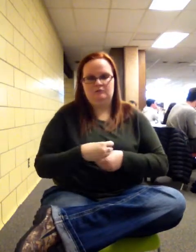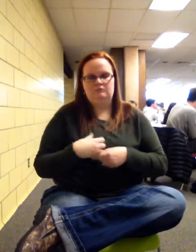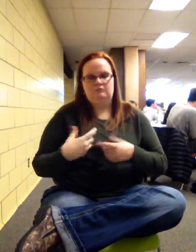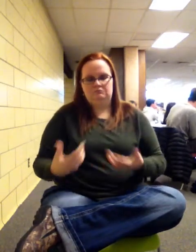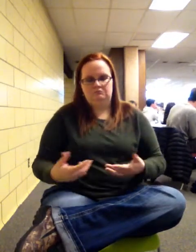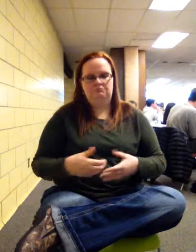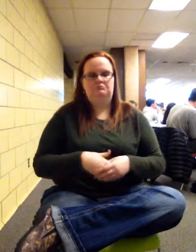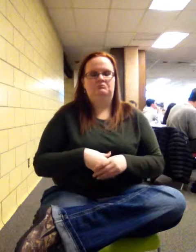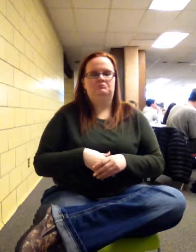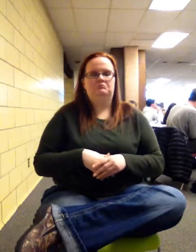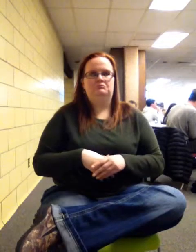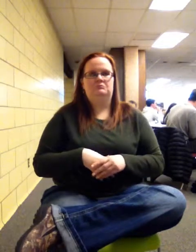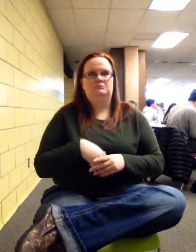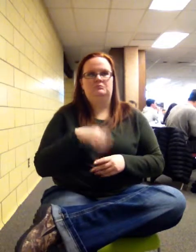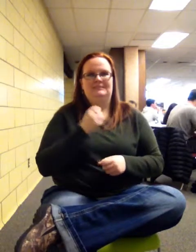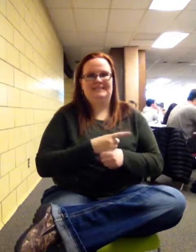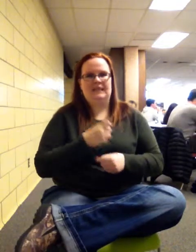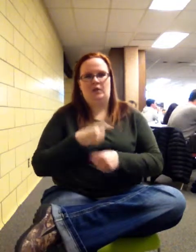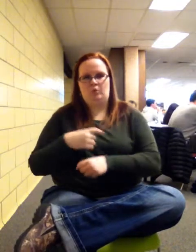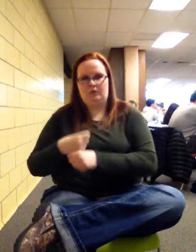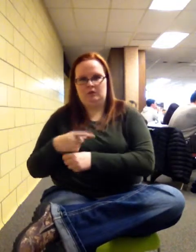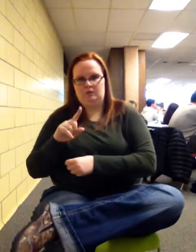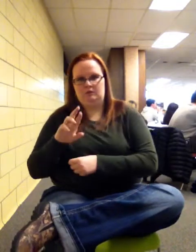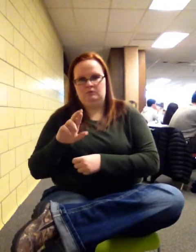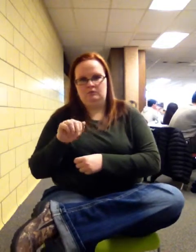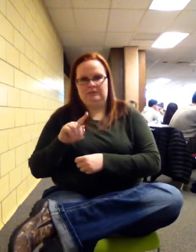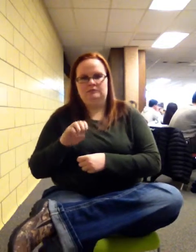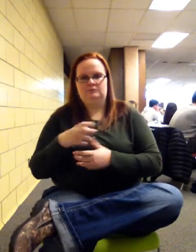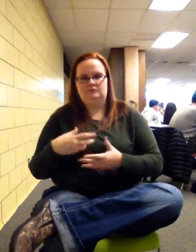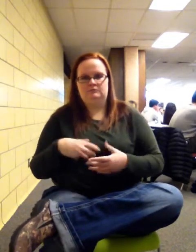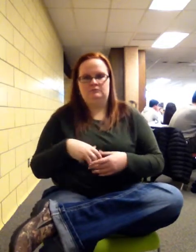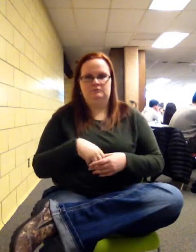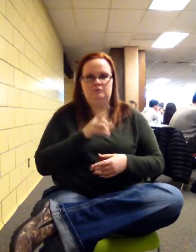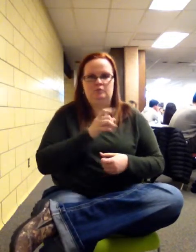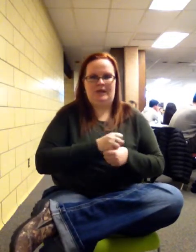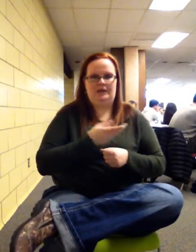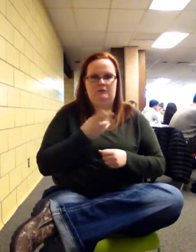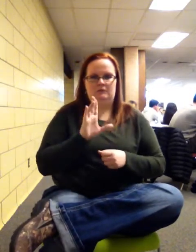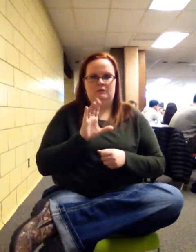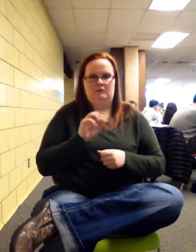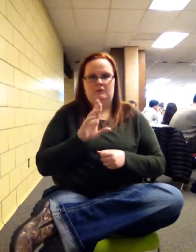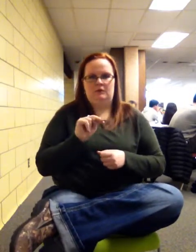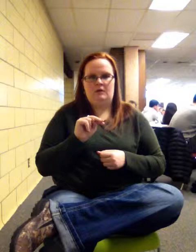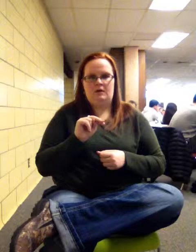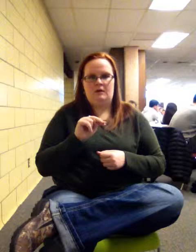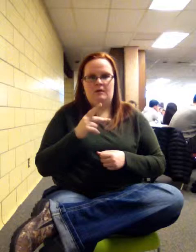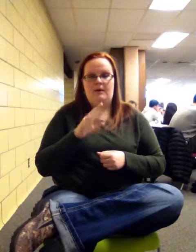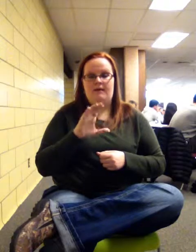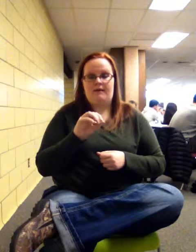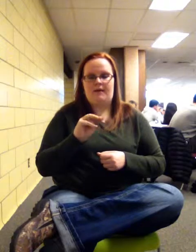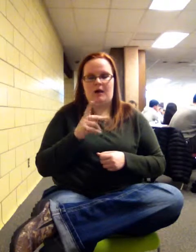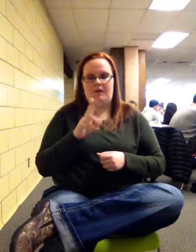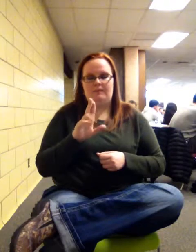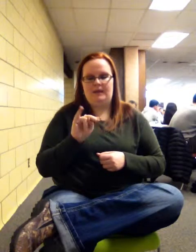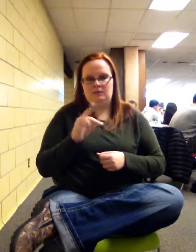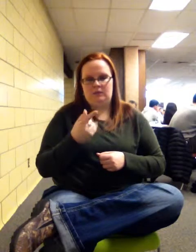interest rates, it's an annual rate too. So you get the compounding and everything. So the only thing that I'm really